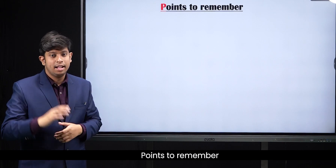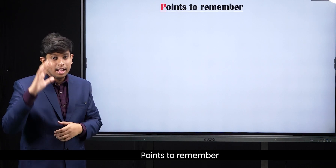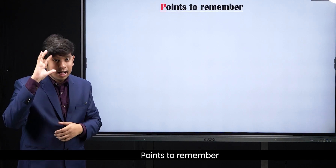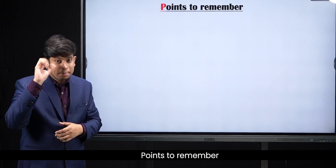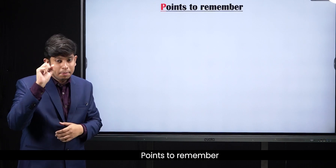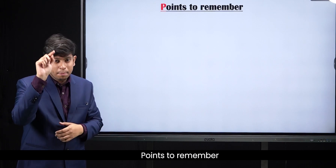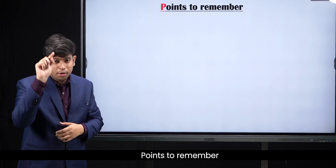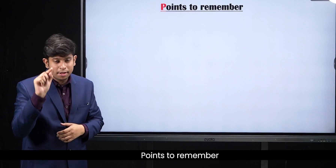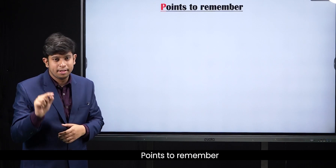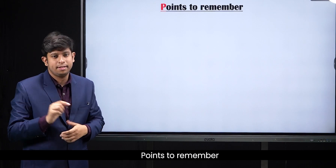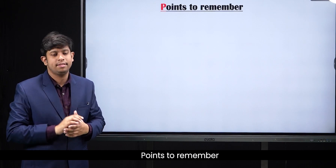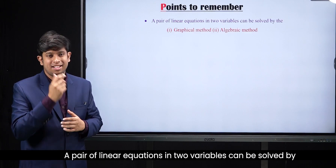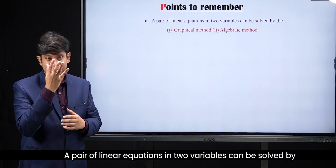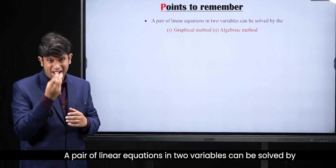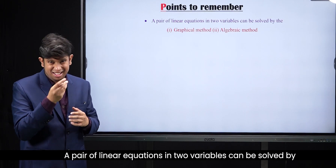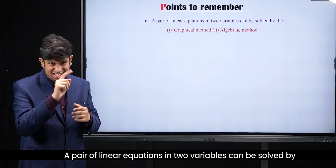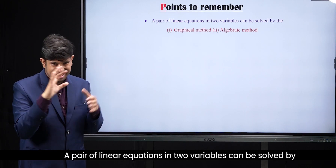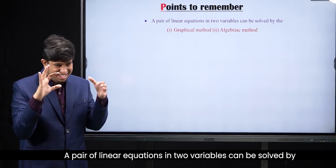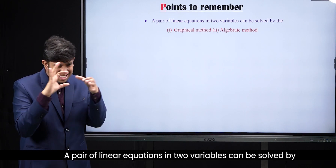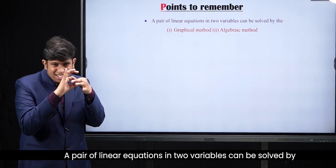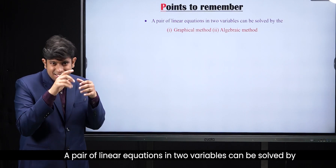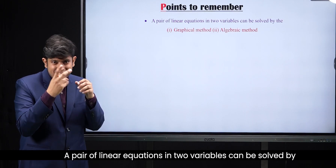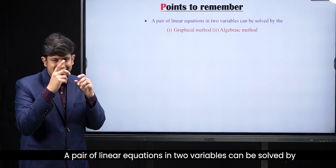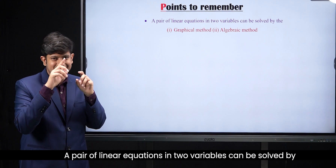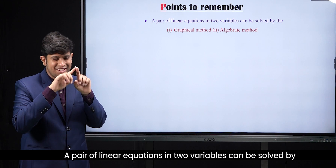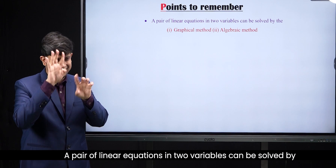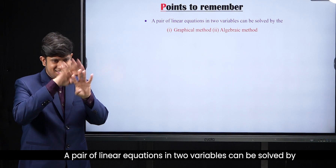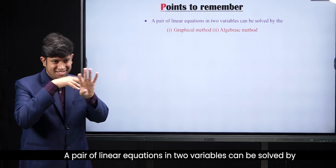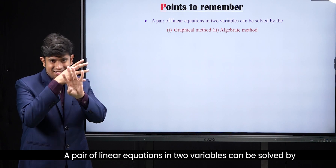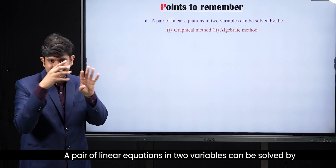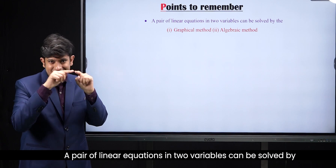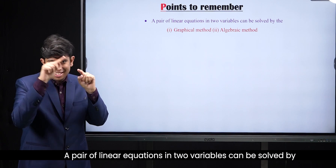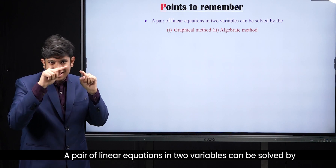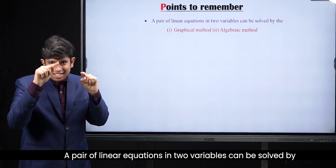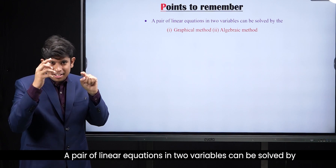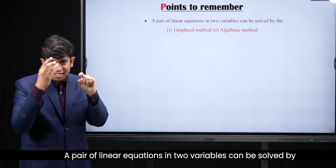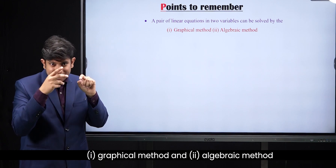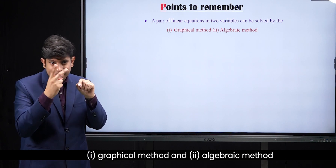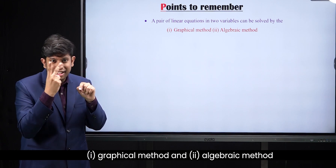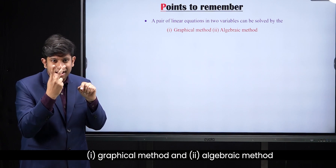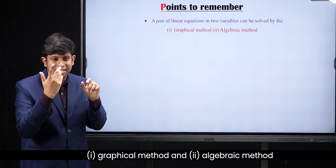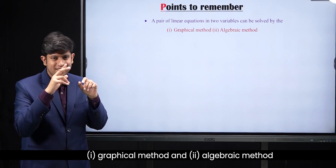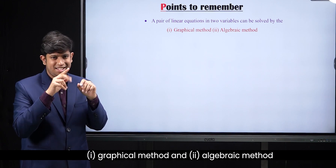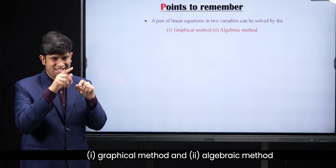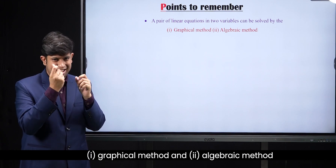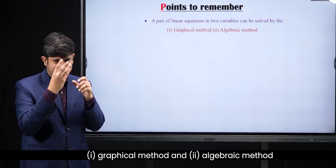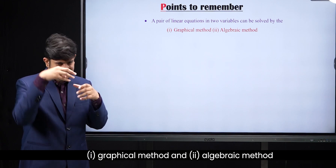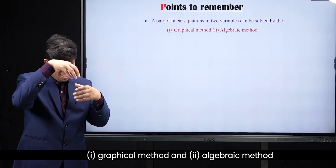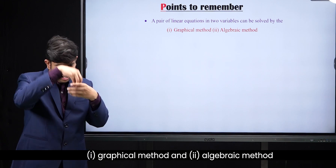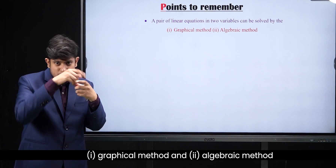Points to remember. A pair of linear equations in two variables can be solved by the graphical method and algebraic